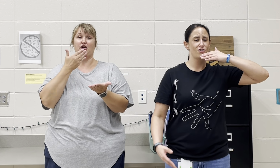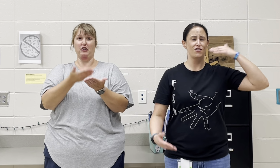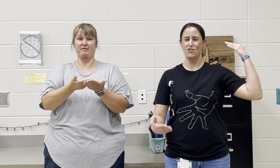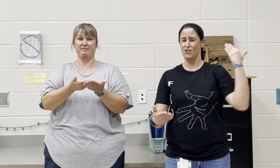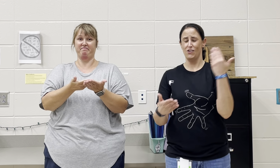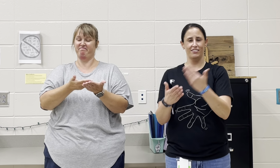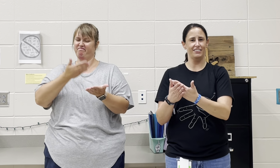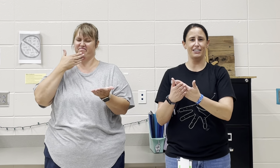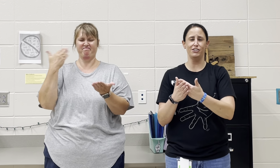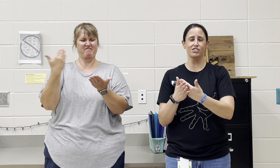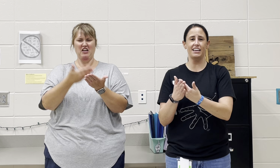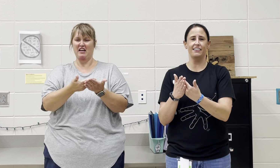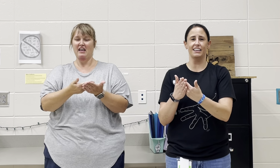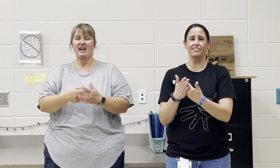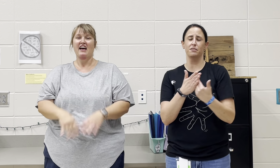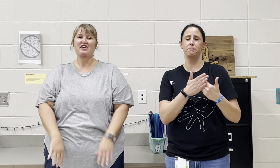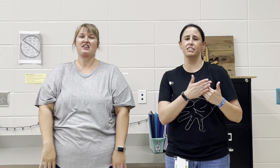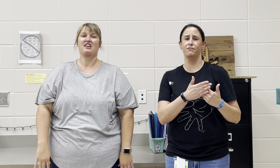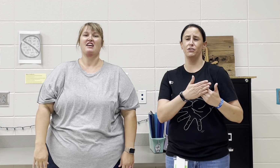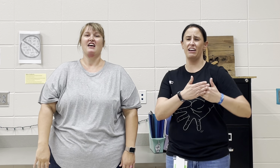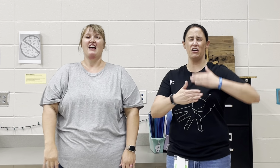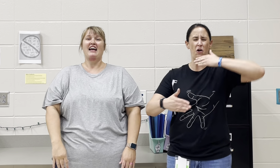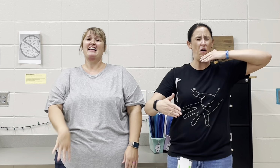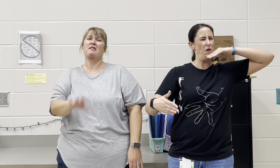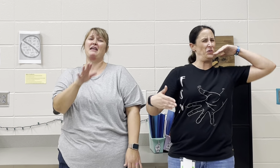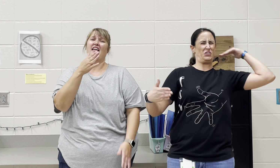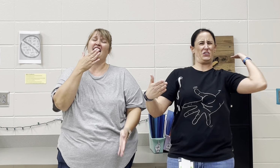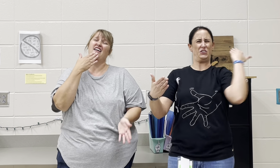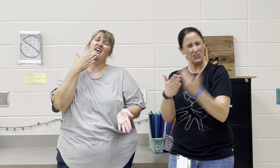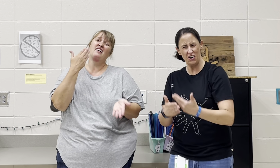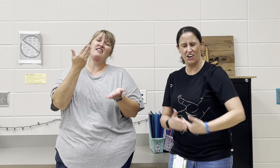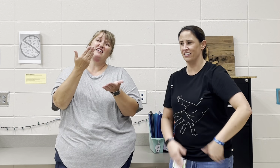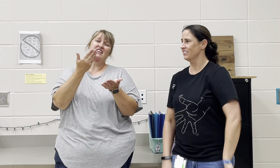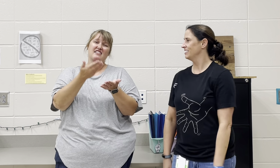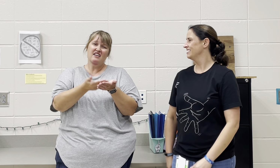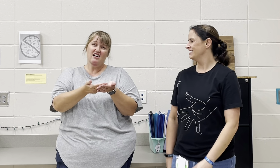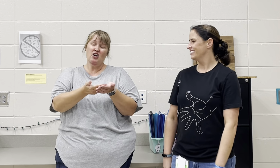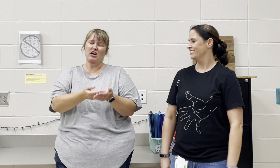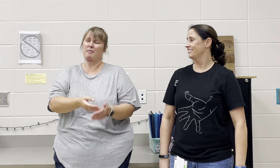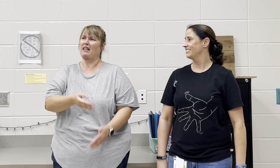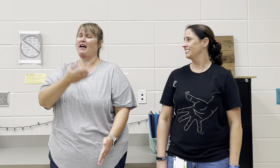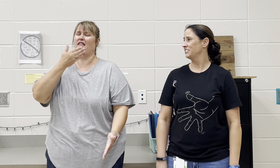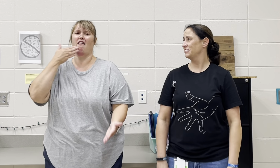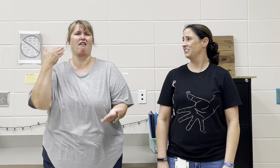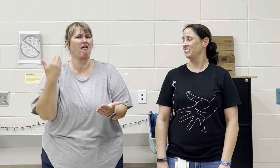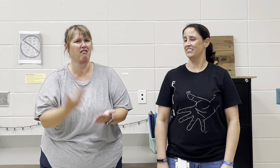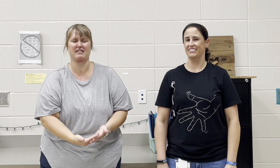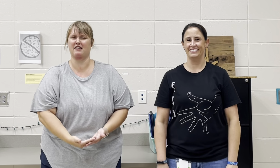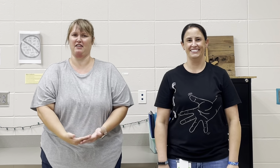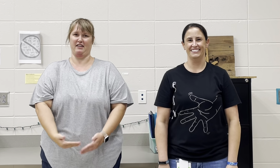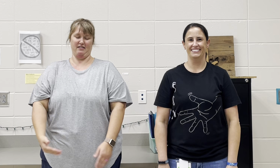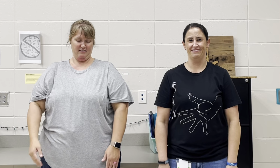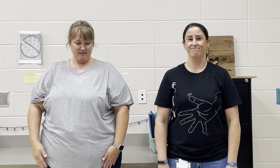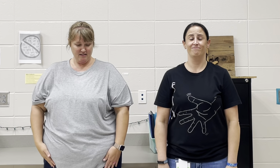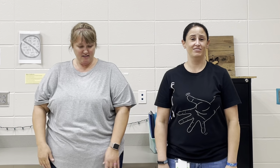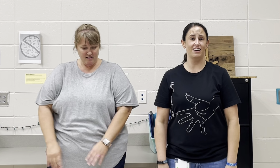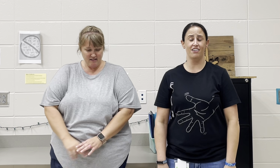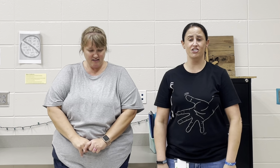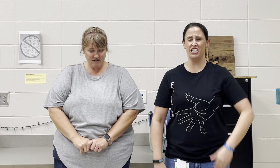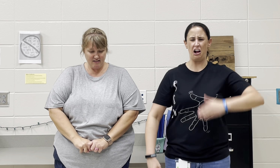Good. Like you just ate like the best food ever. And it can be like, oh, good. it's good, or it can be like, oh, it's good. Got 100?